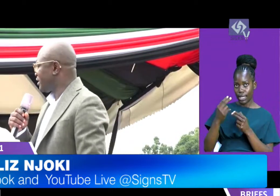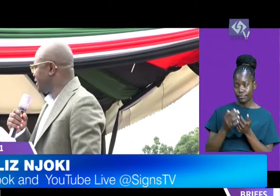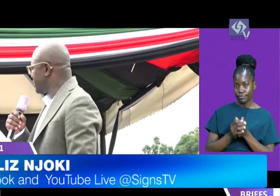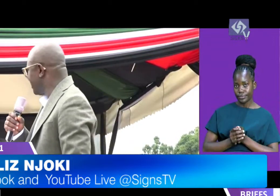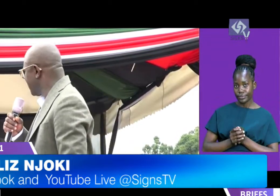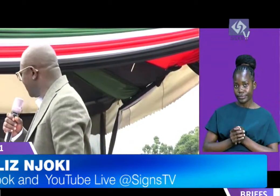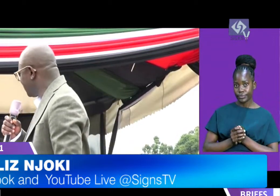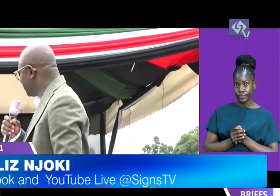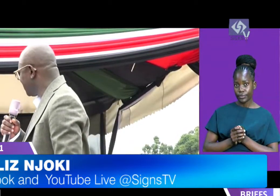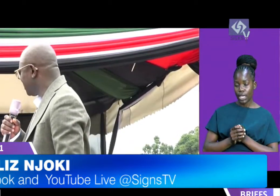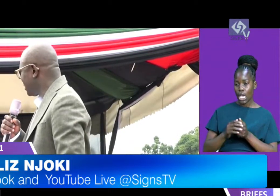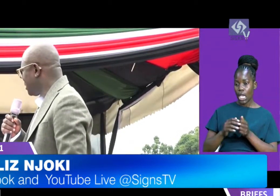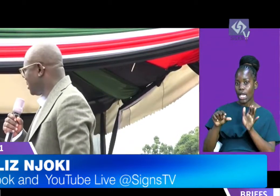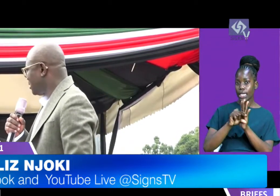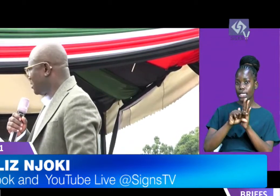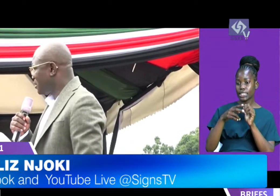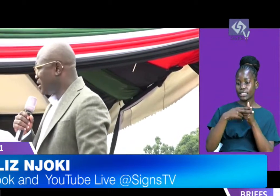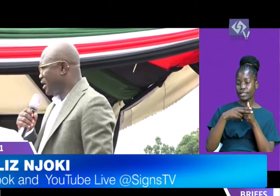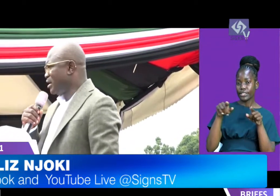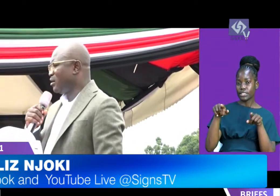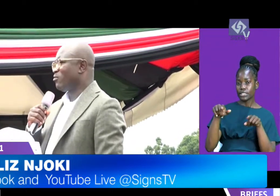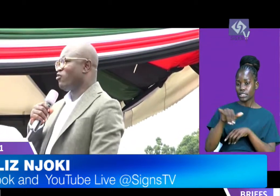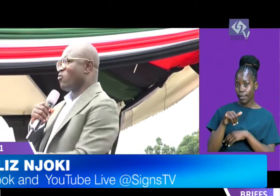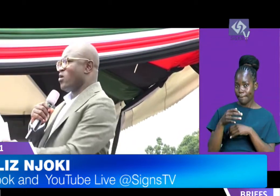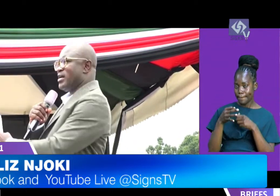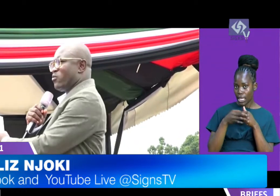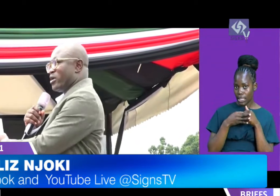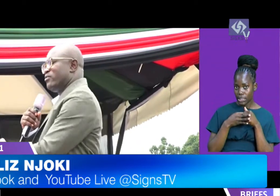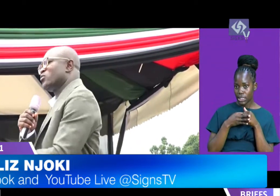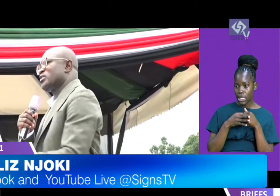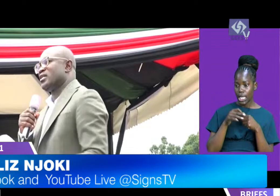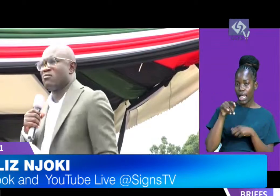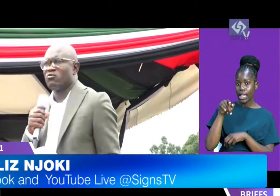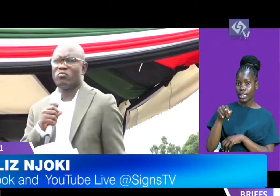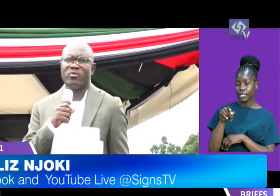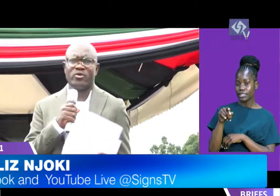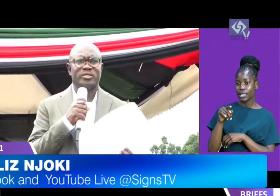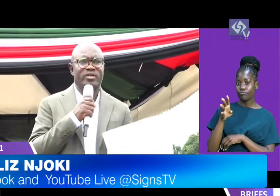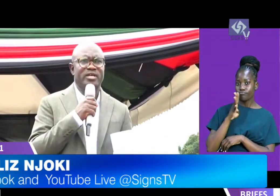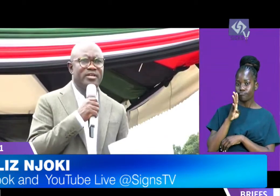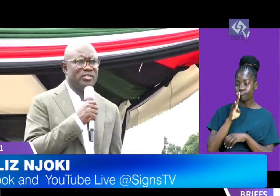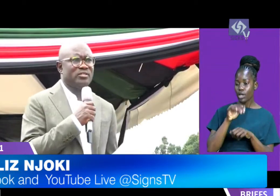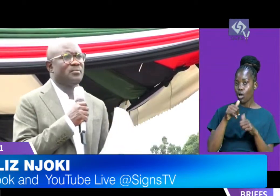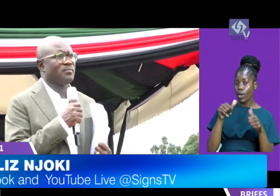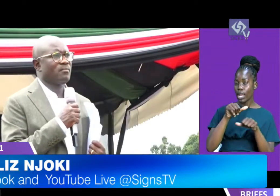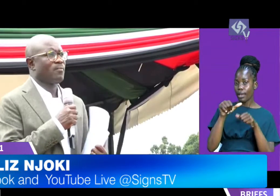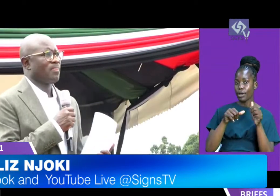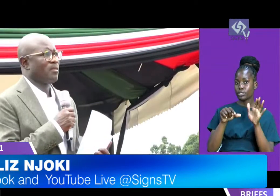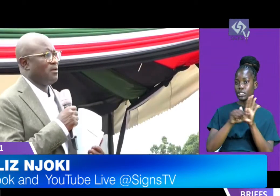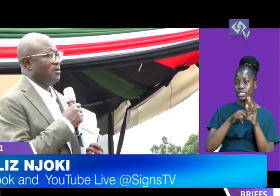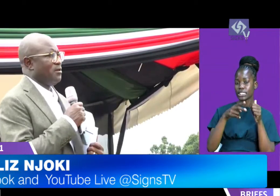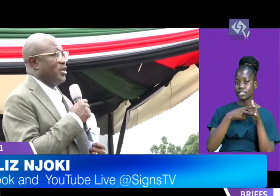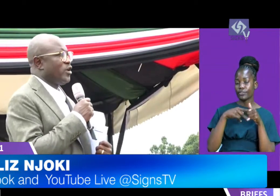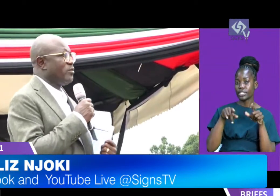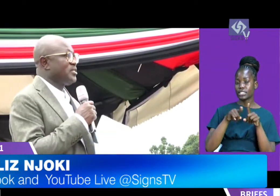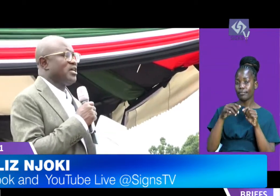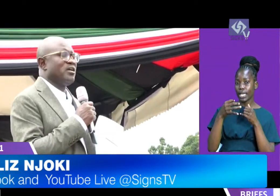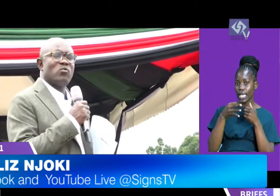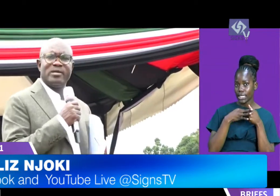grade 7 and 8. Na huyu mungwana ameongea vizuri sana kuhusu mambo hiyo 7 and 8. Na nahimize walimu